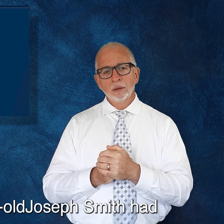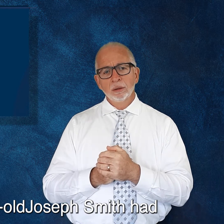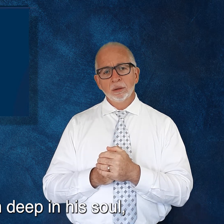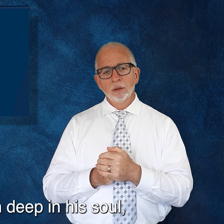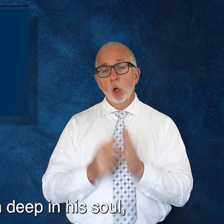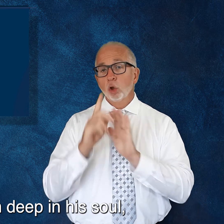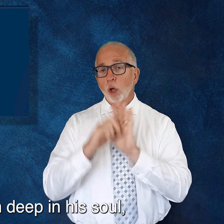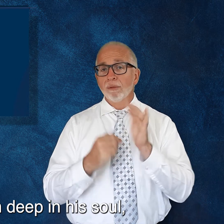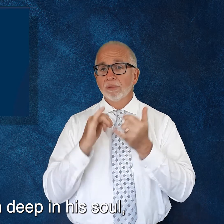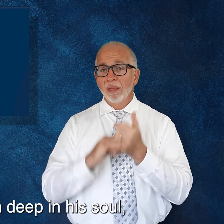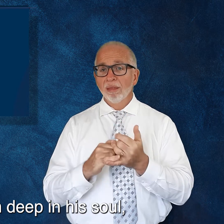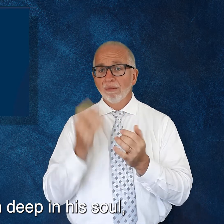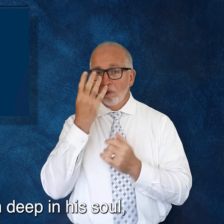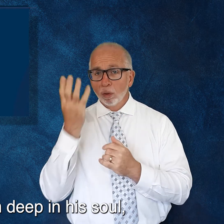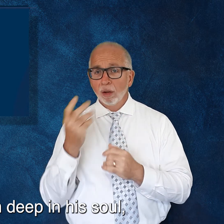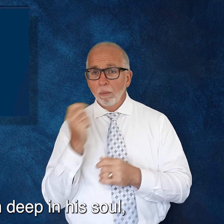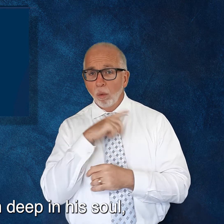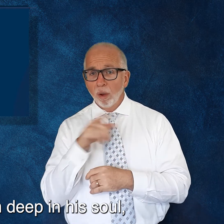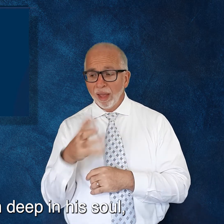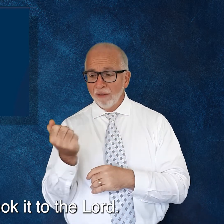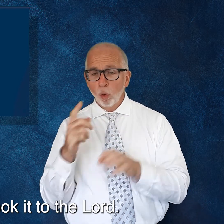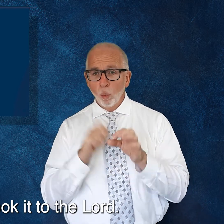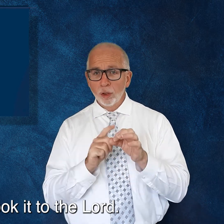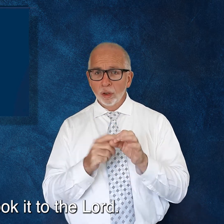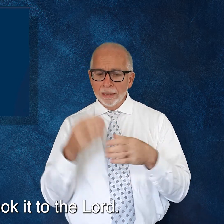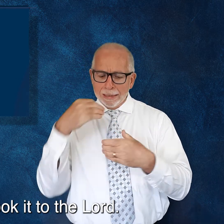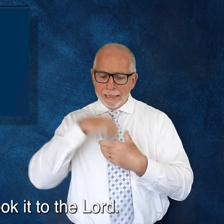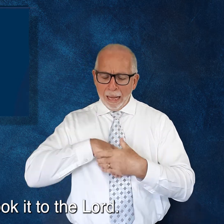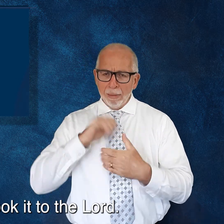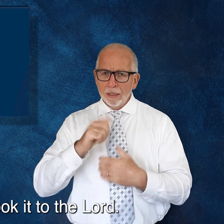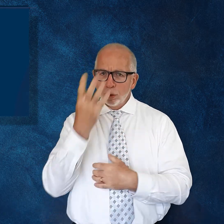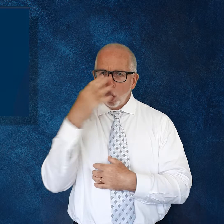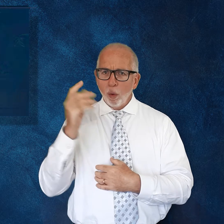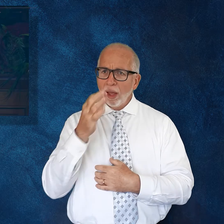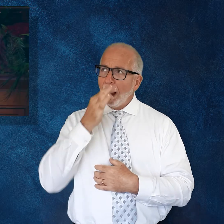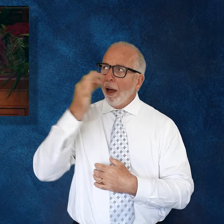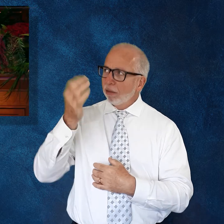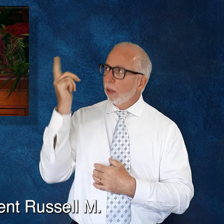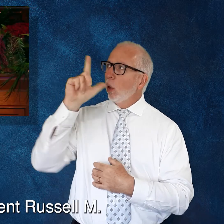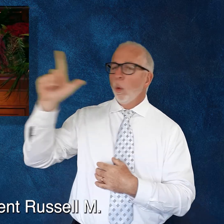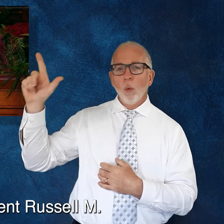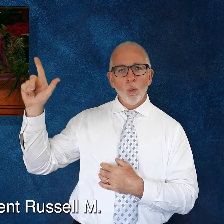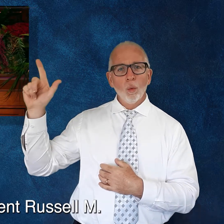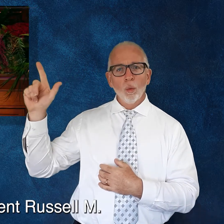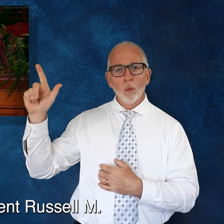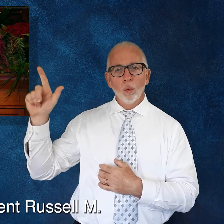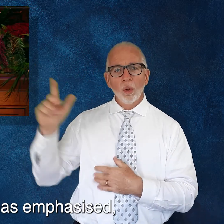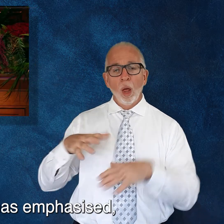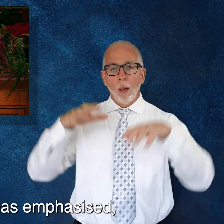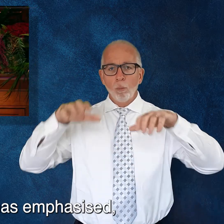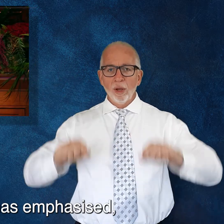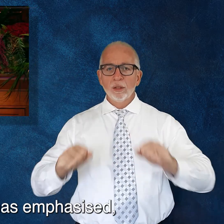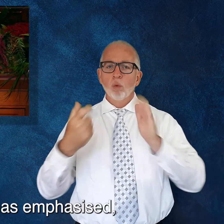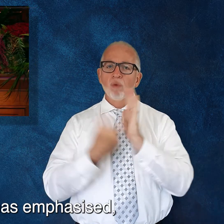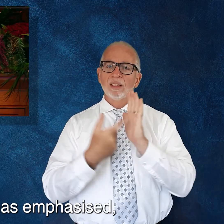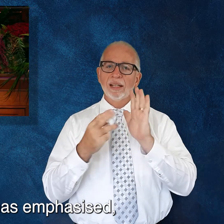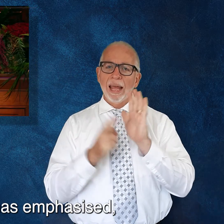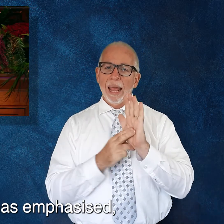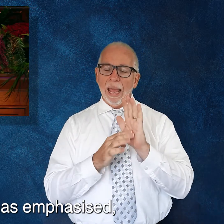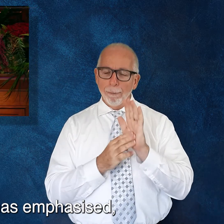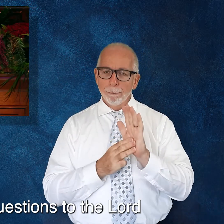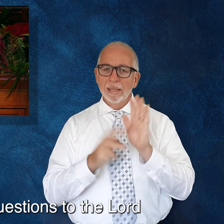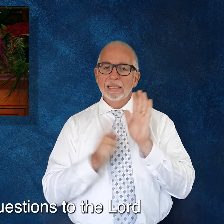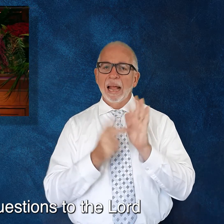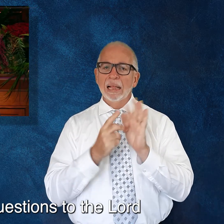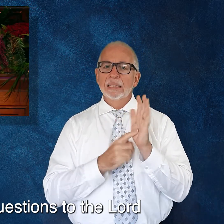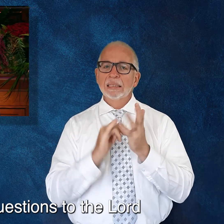Smith had a question deep in his soul, and he took it to the Lord. President Russell M. Nelson has emphasized,